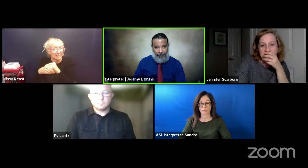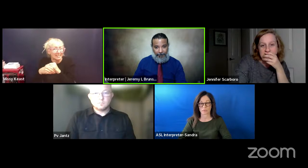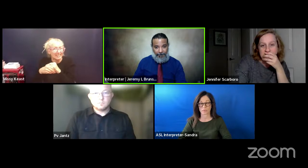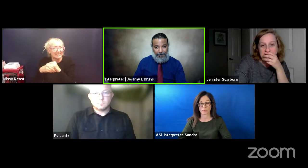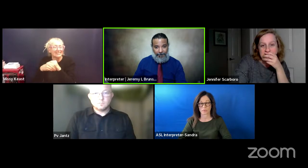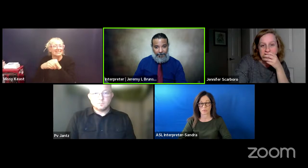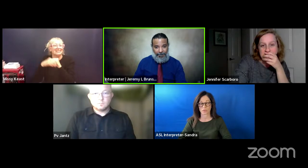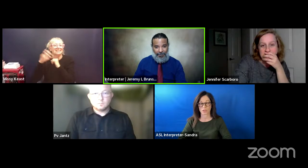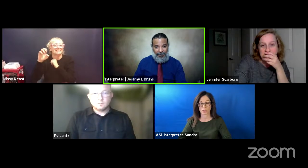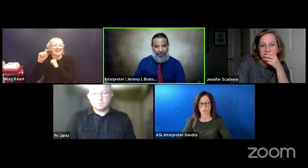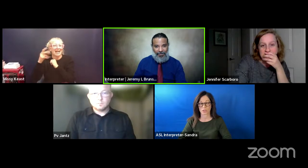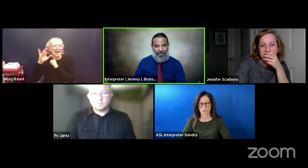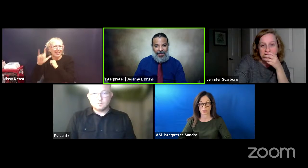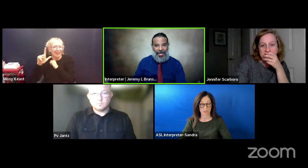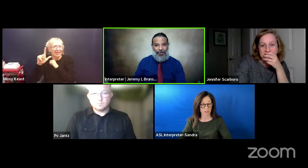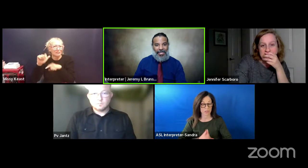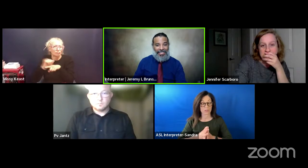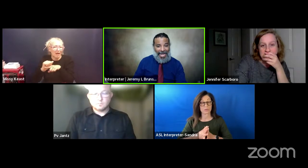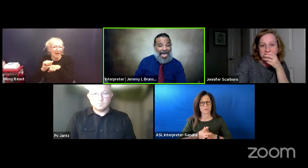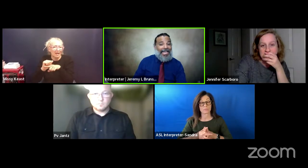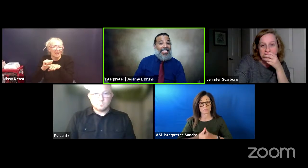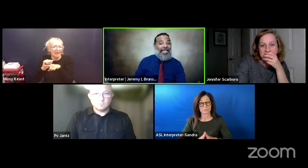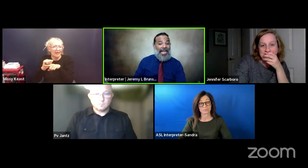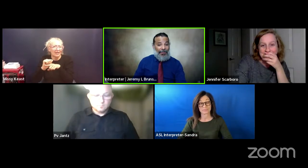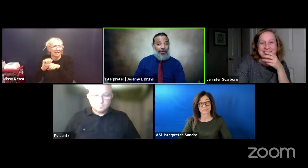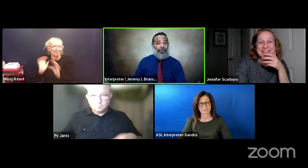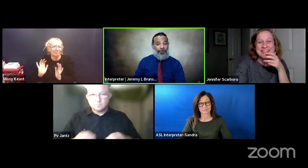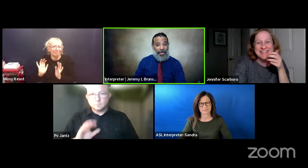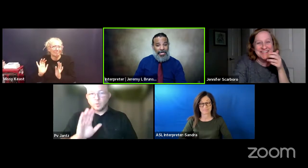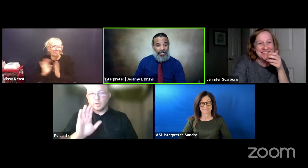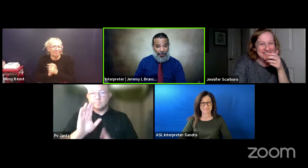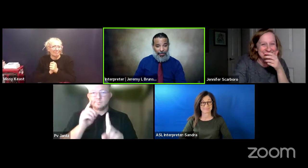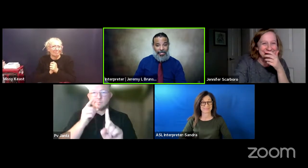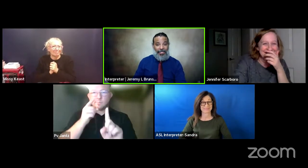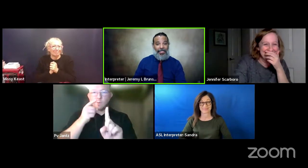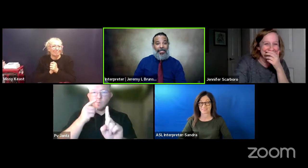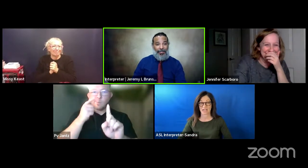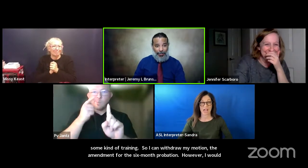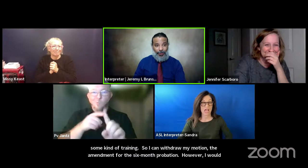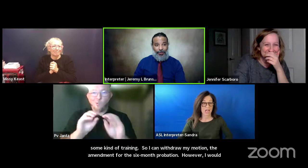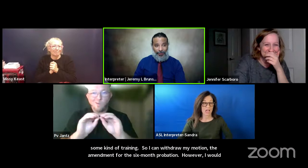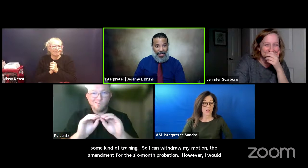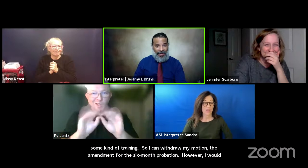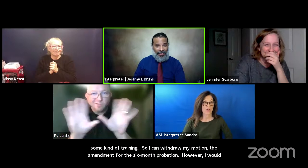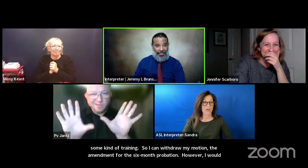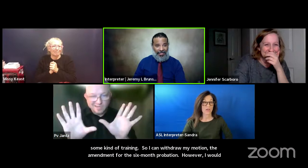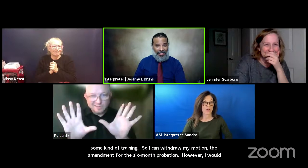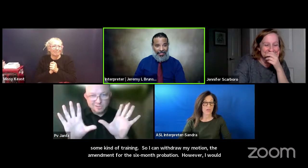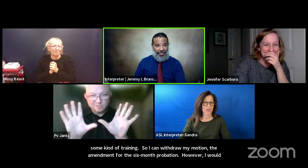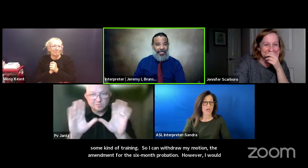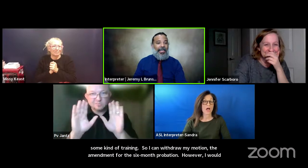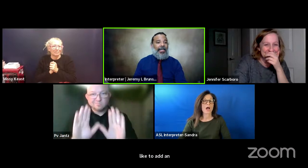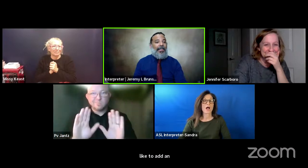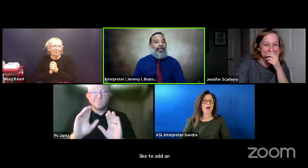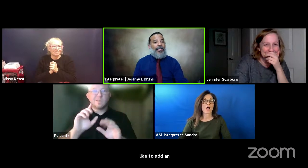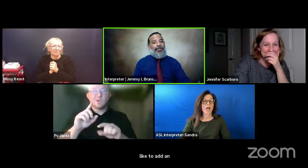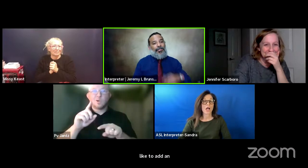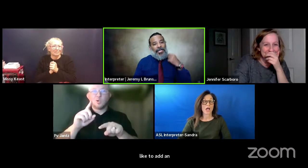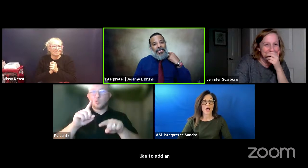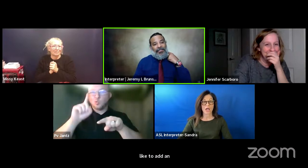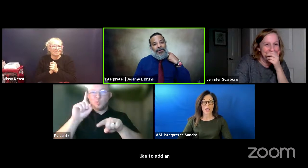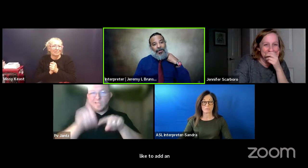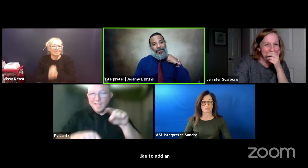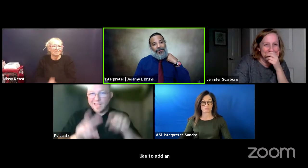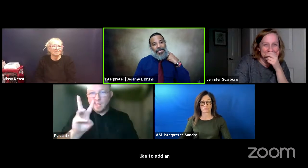However, I would like to add an ethical training component to the fine.